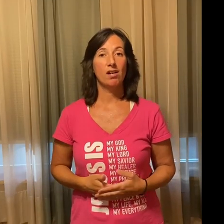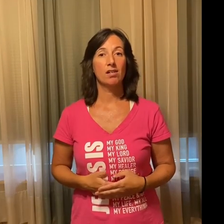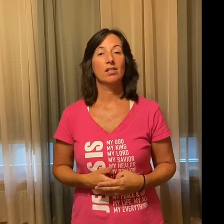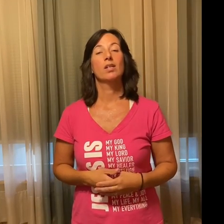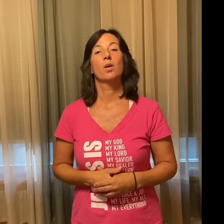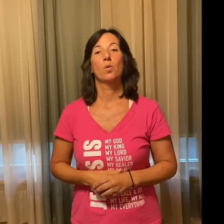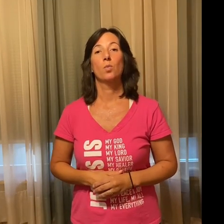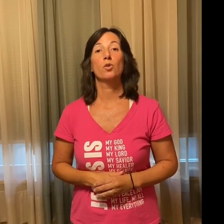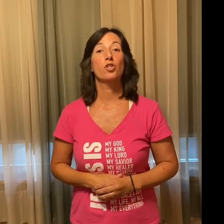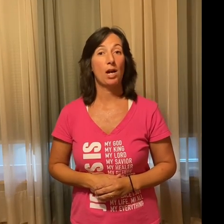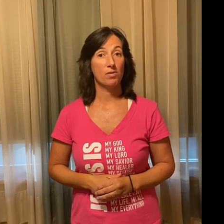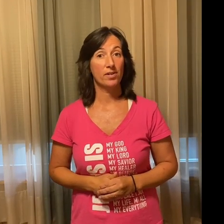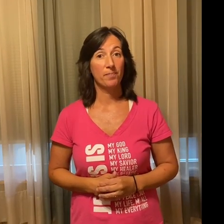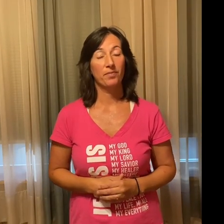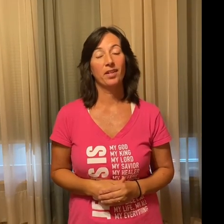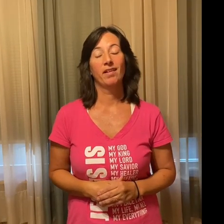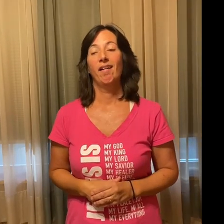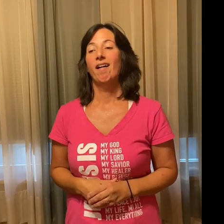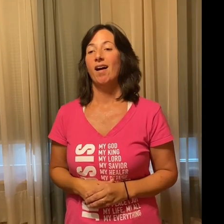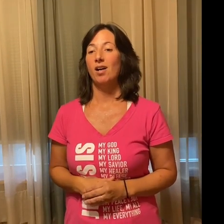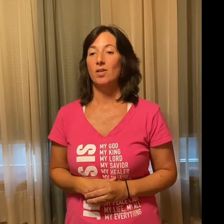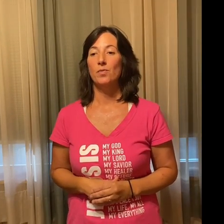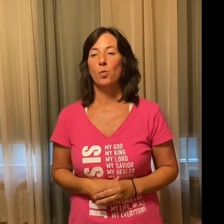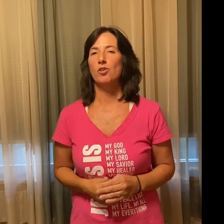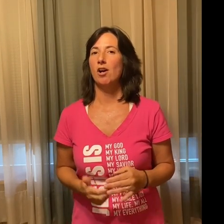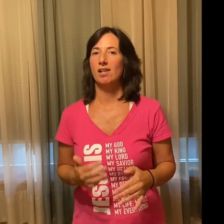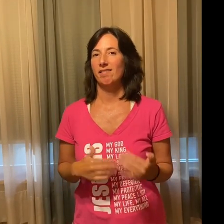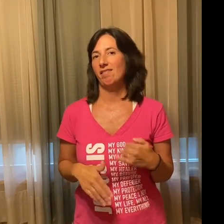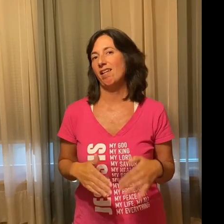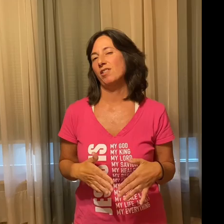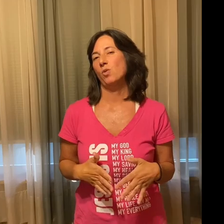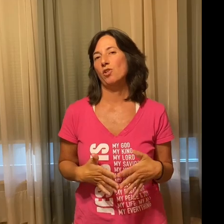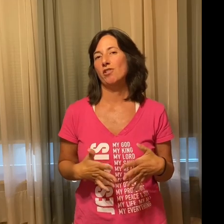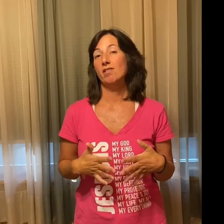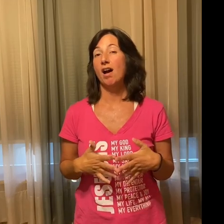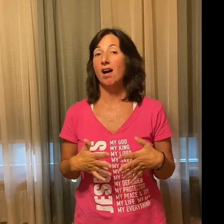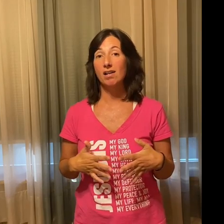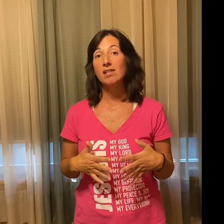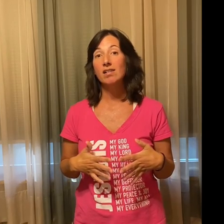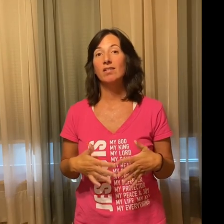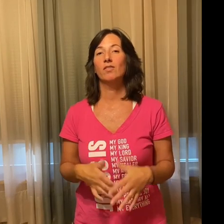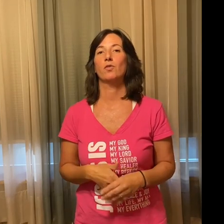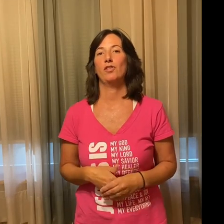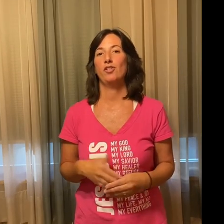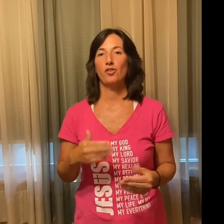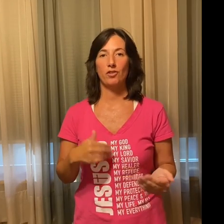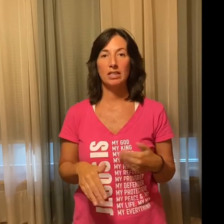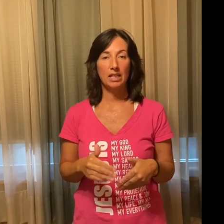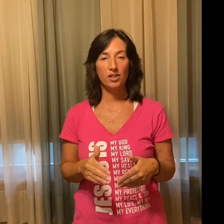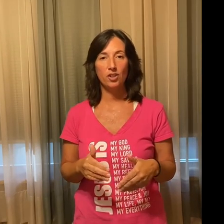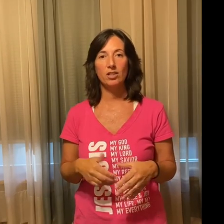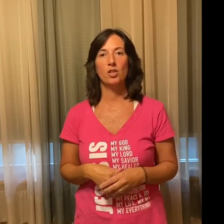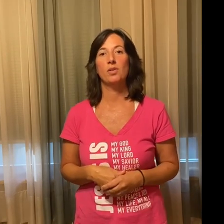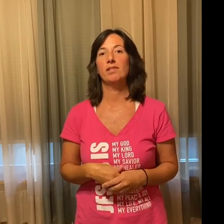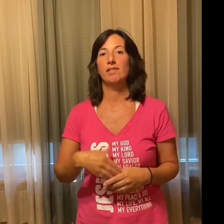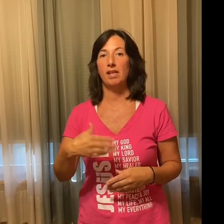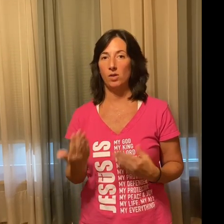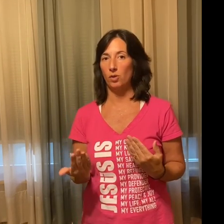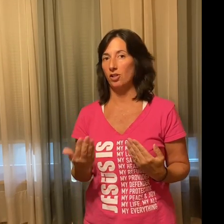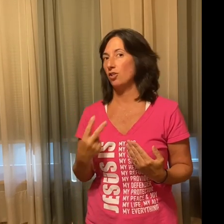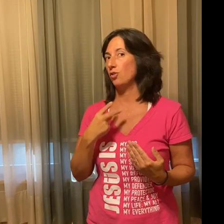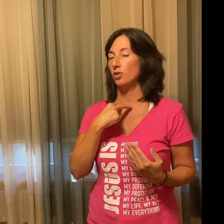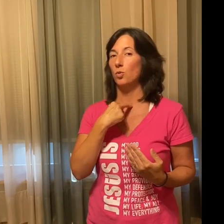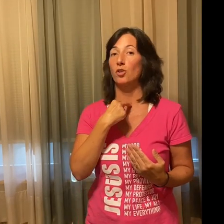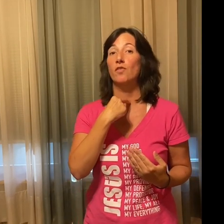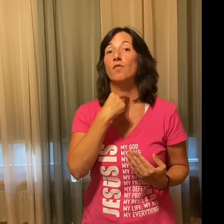Every tongue will shout. We're not going to sign the word tongue for this translation, so instead